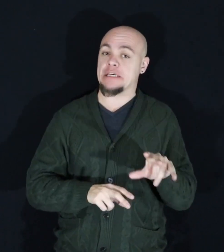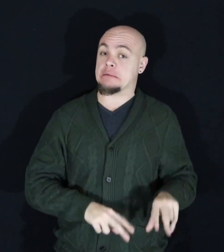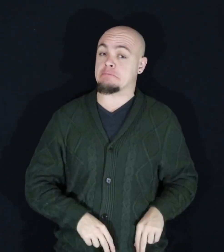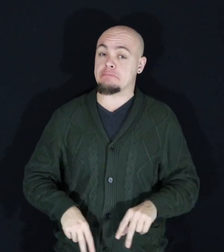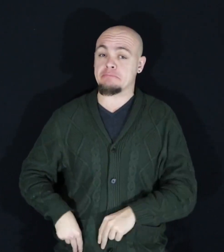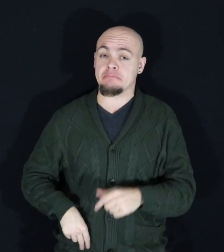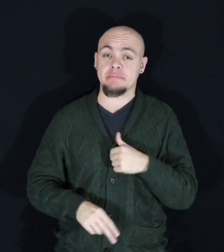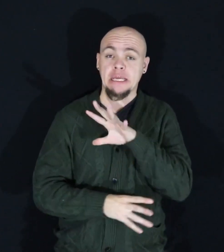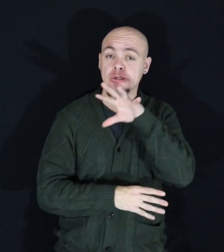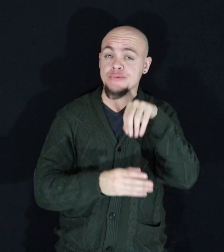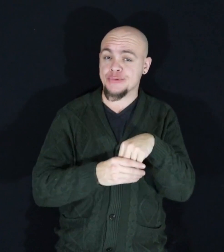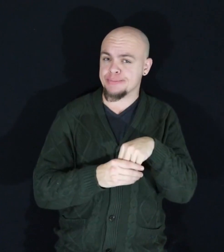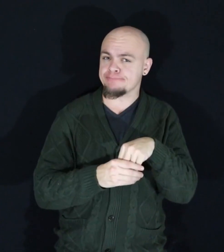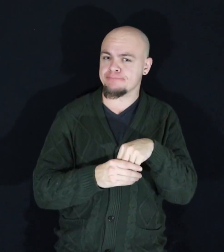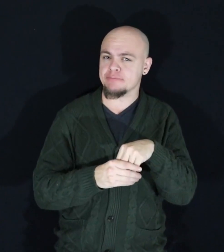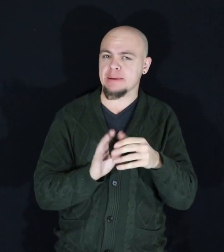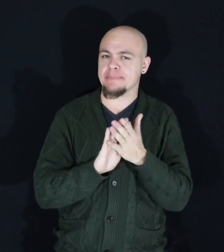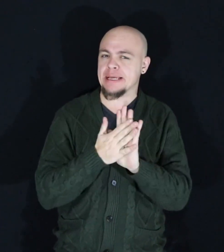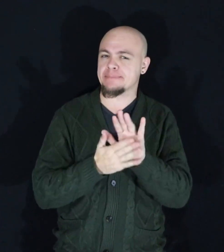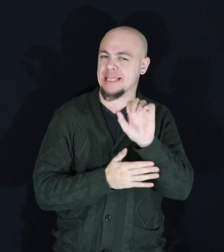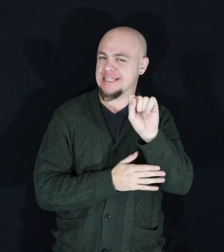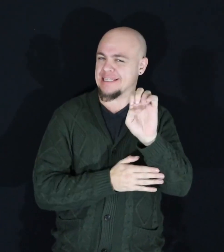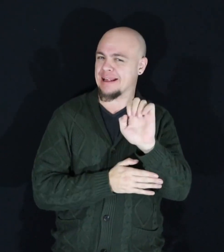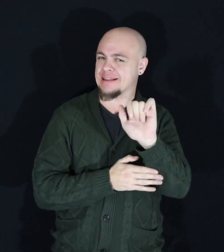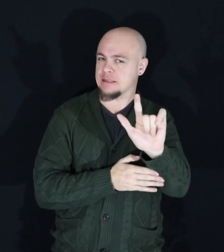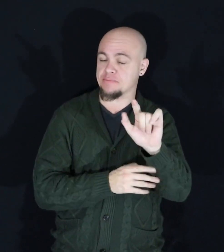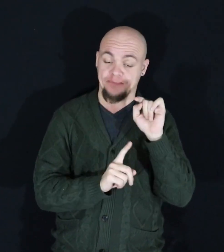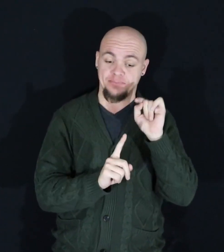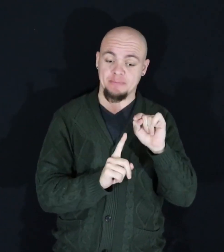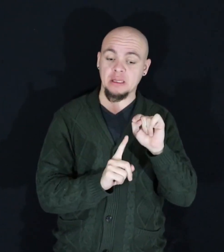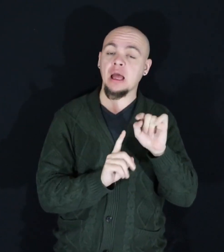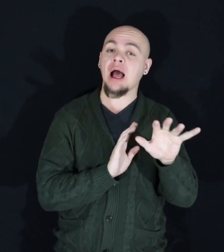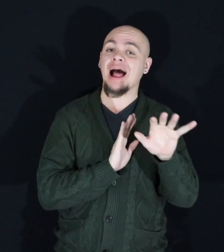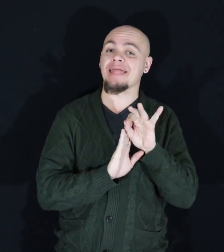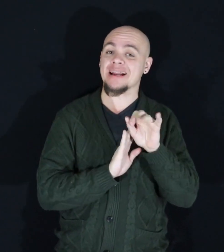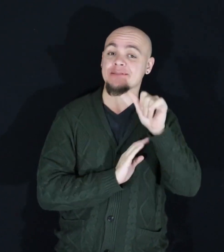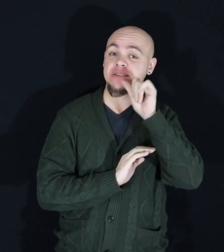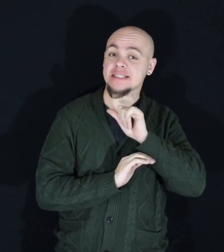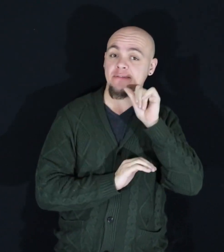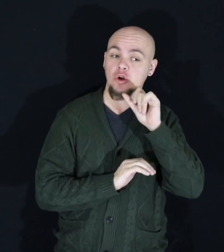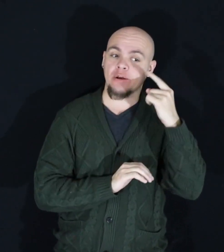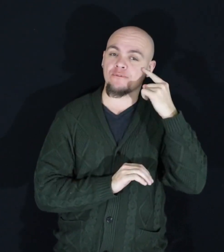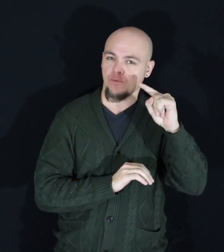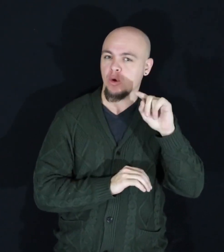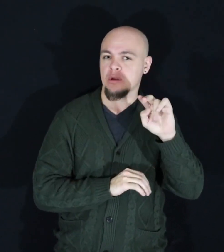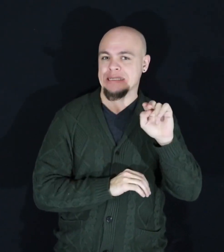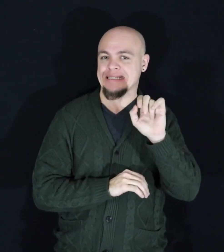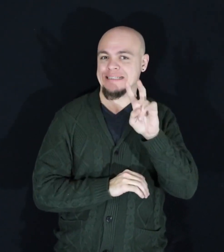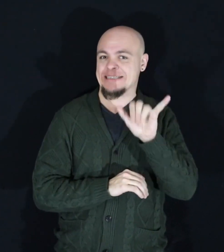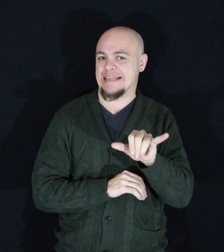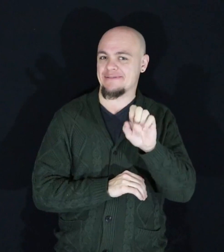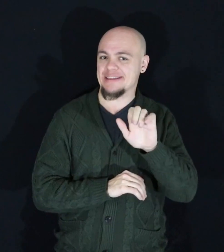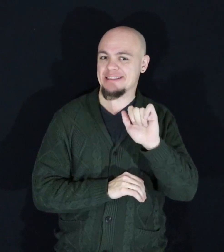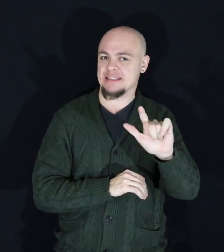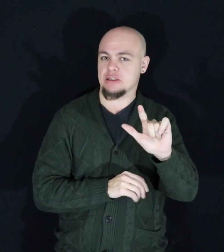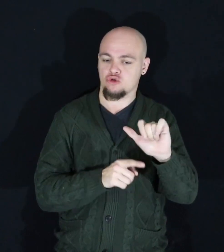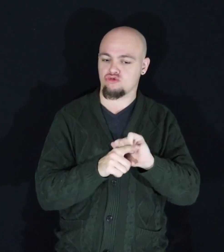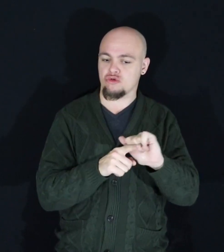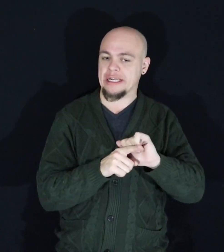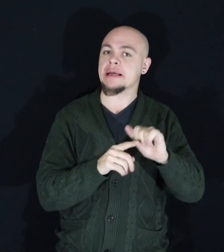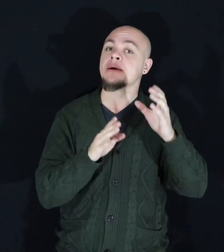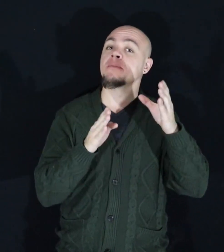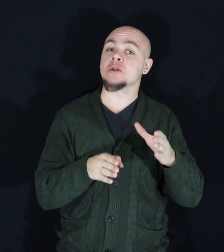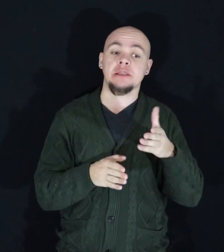SEAL. Elective suffering is a core foundation of Navy SEAL training, and no one is there to keep you